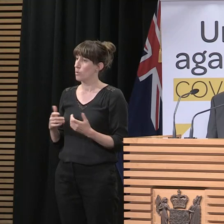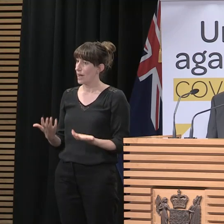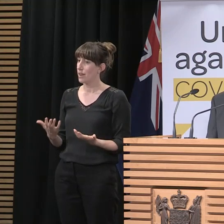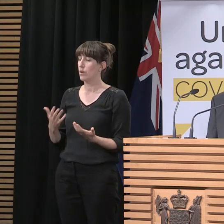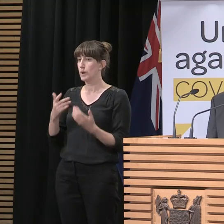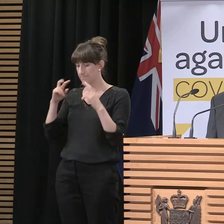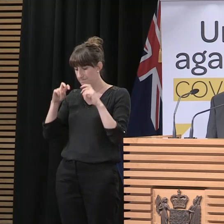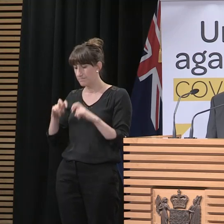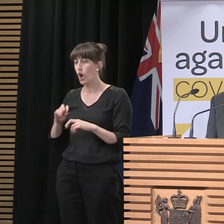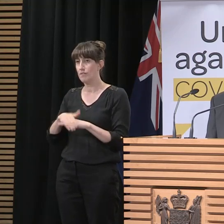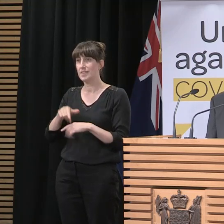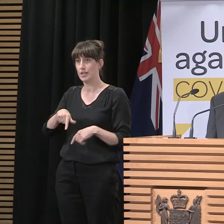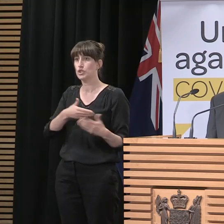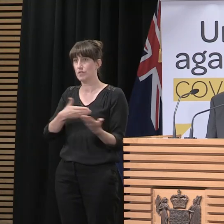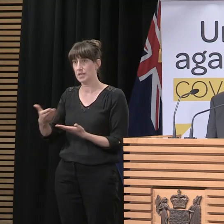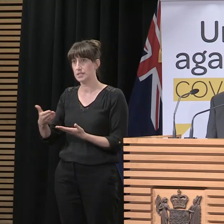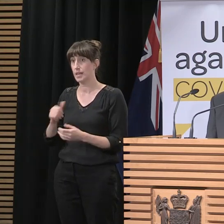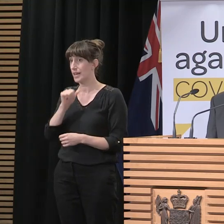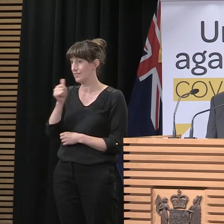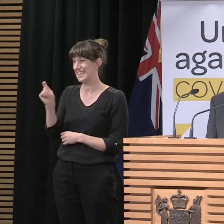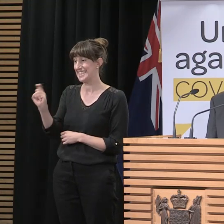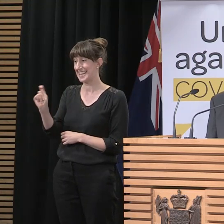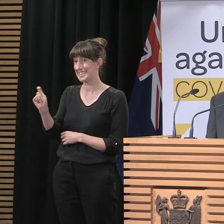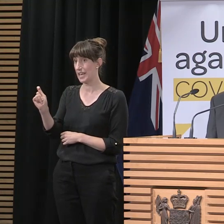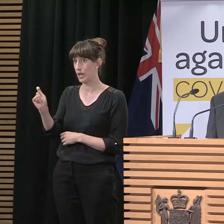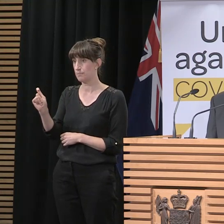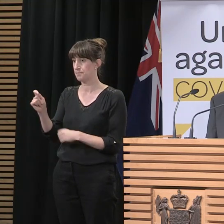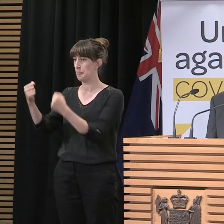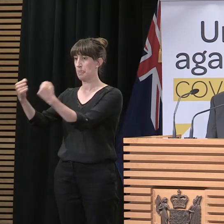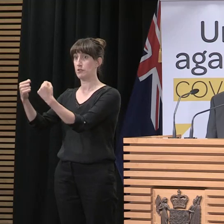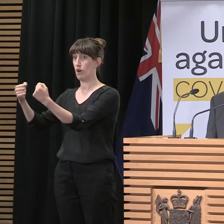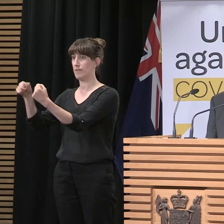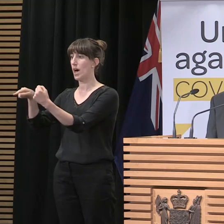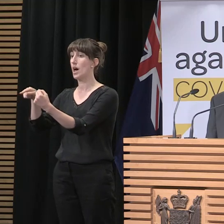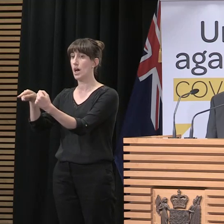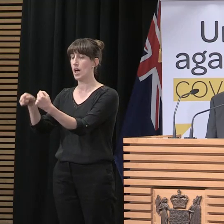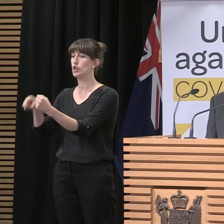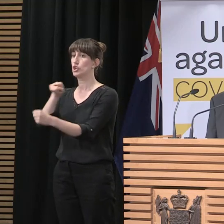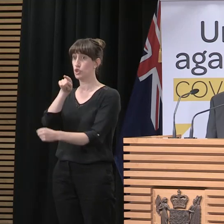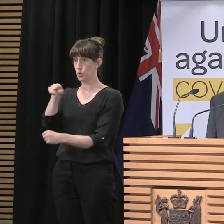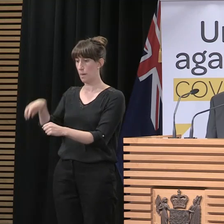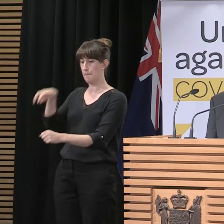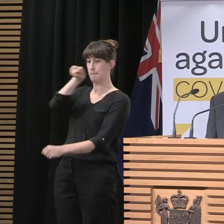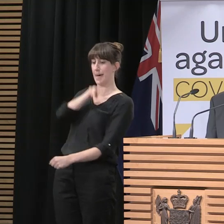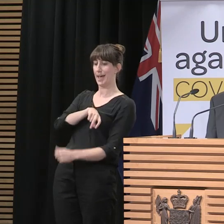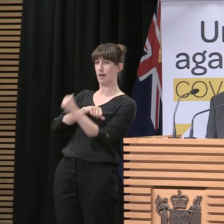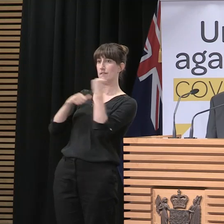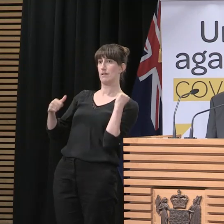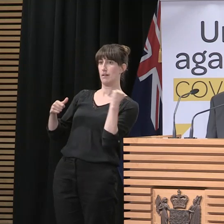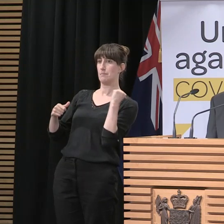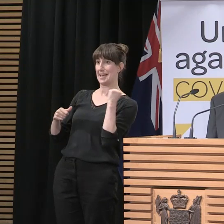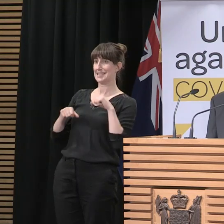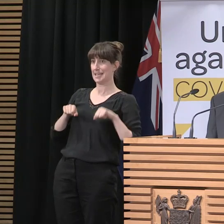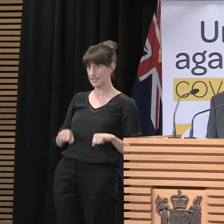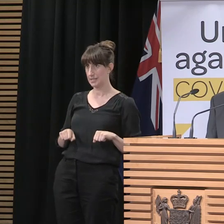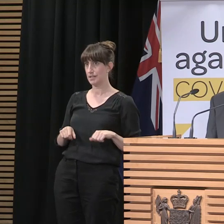a taxi, then you should sit in the back seat to maintain as much distance as possible. Public transport will remain open